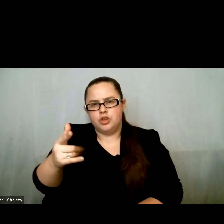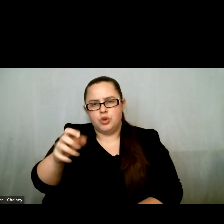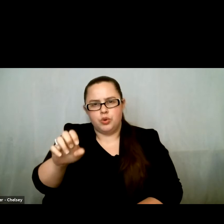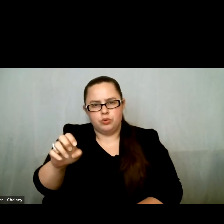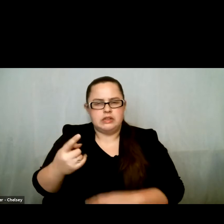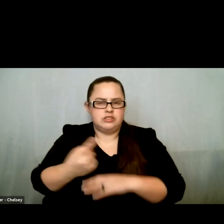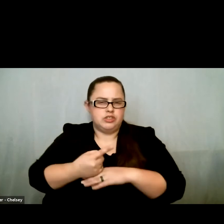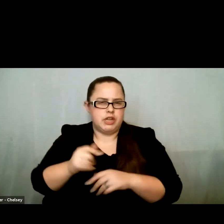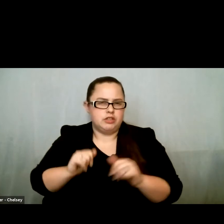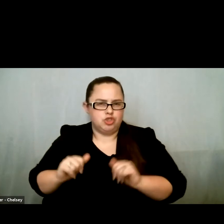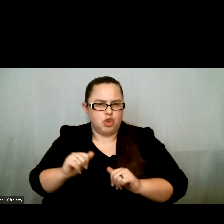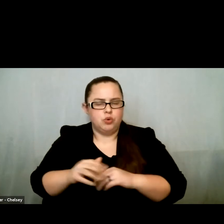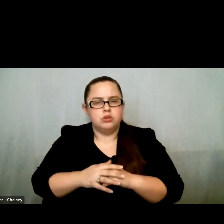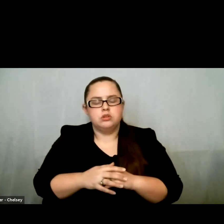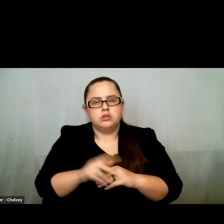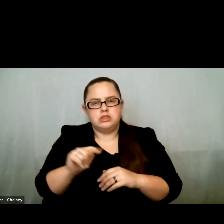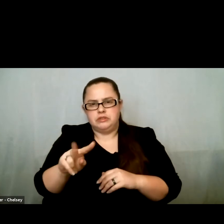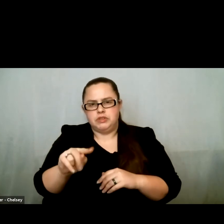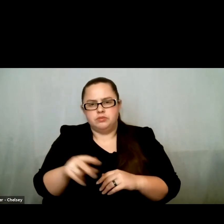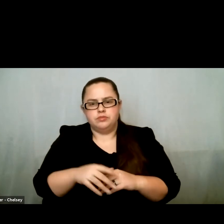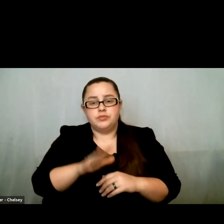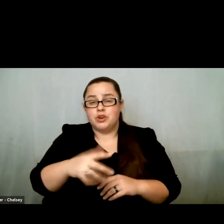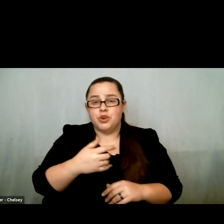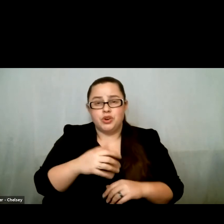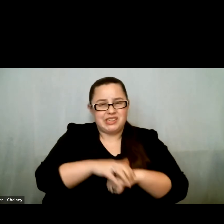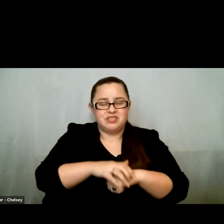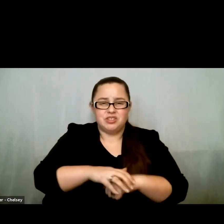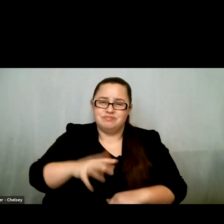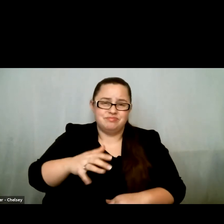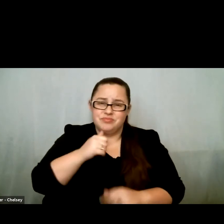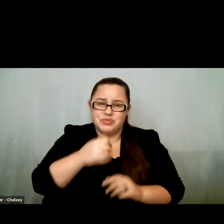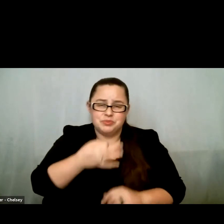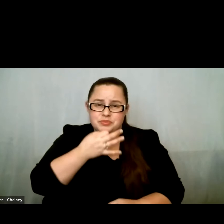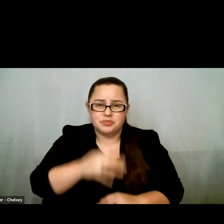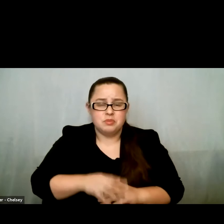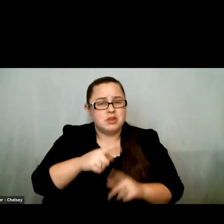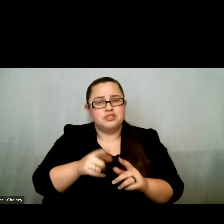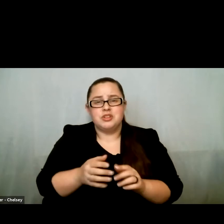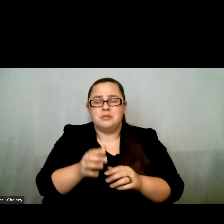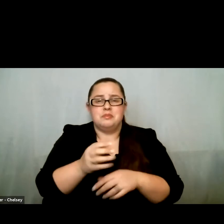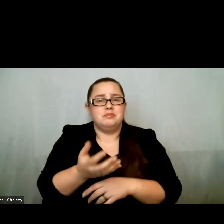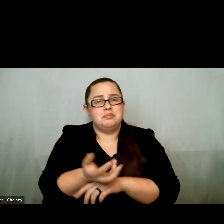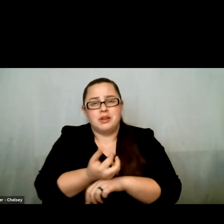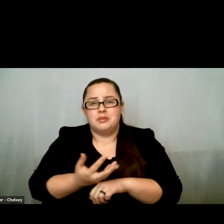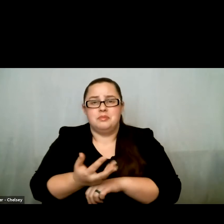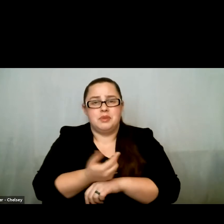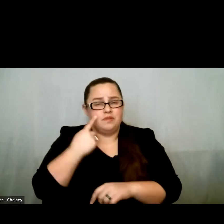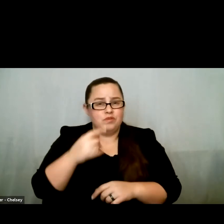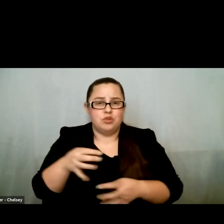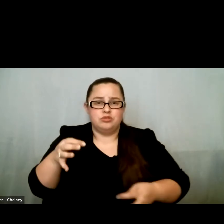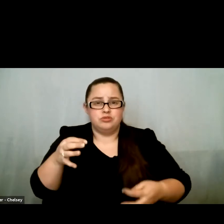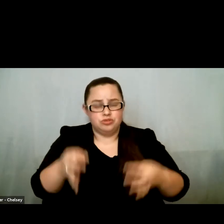good, but she pleaded for justice for her